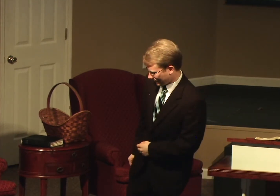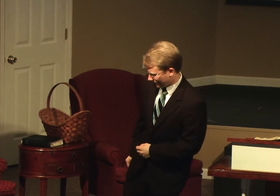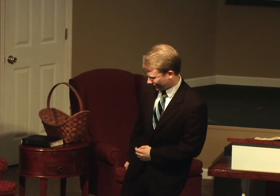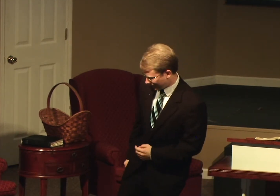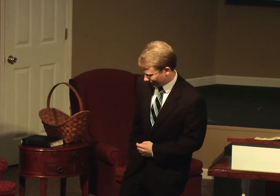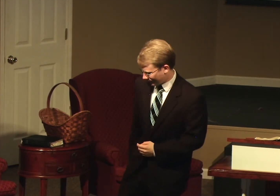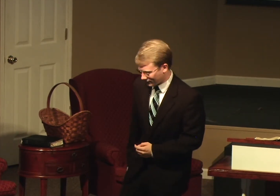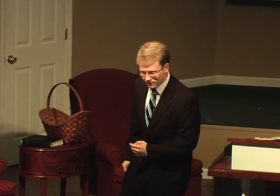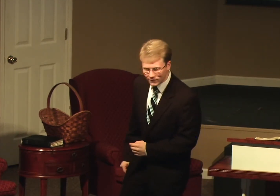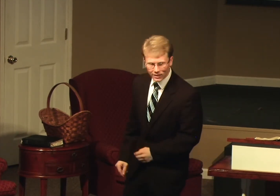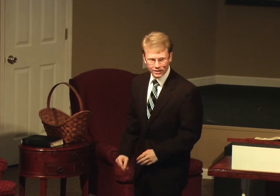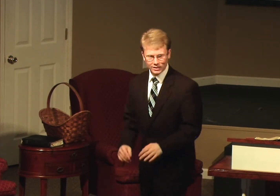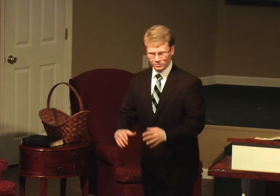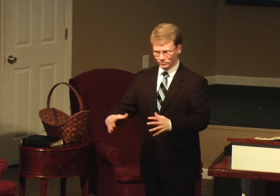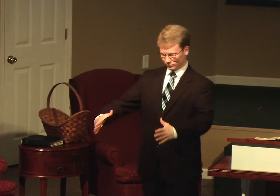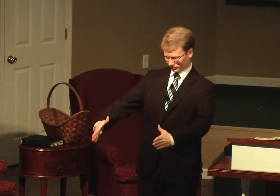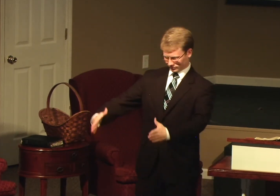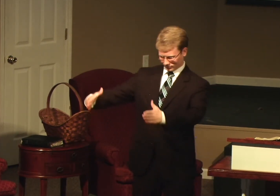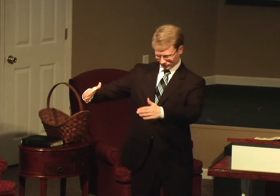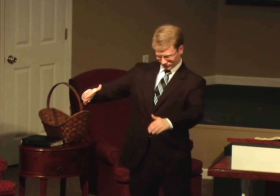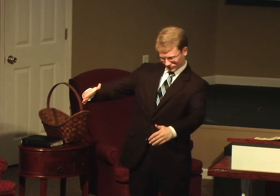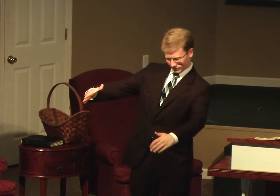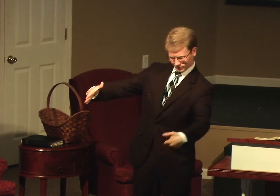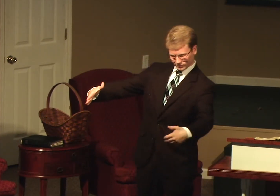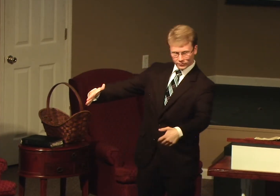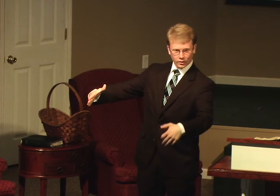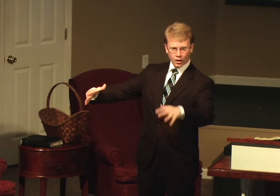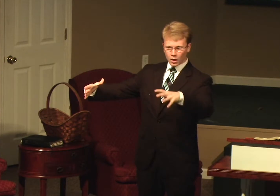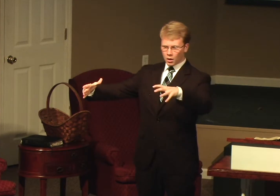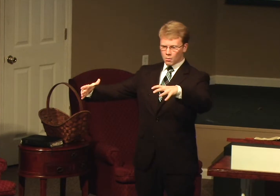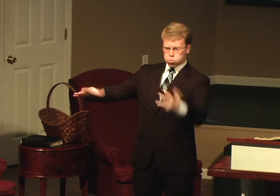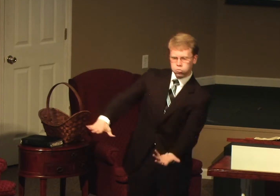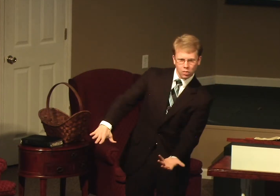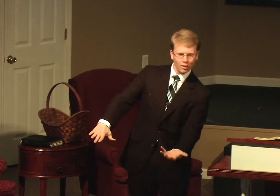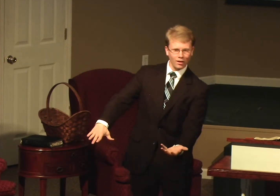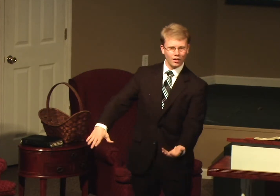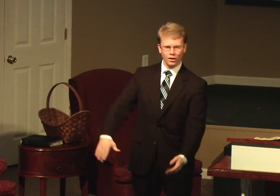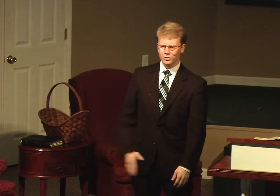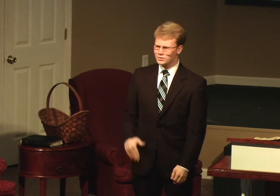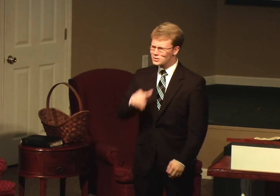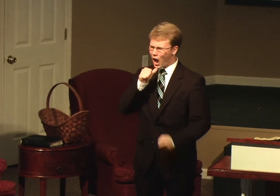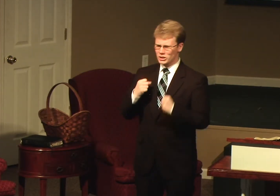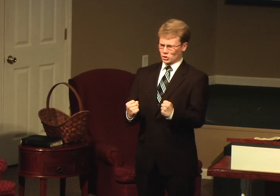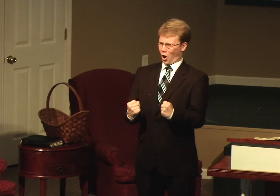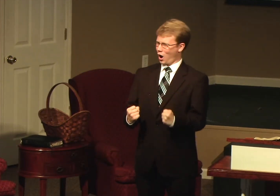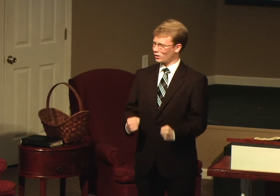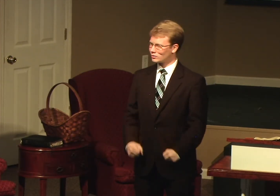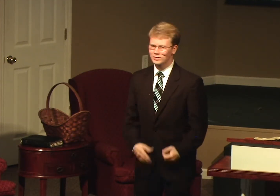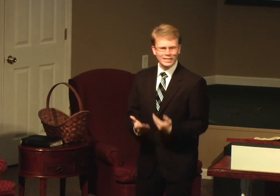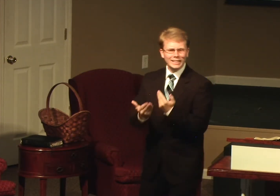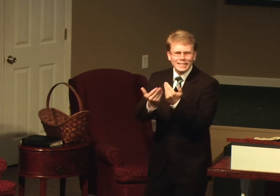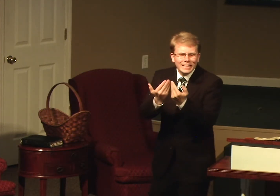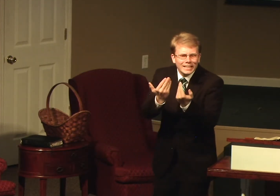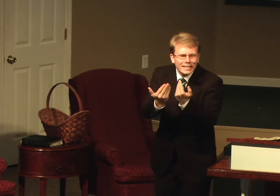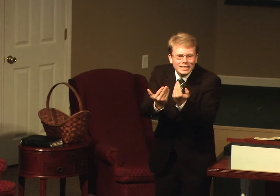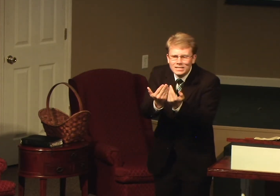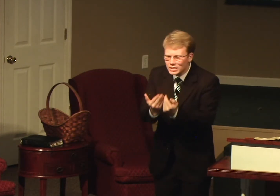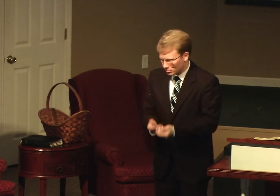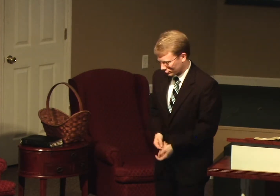okay, so you mess it up a little bit, so you have a little part of the building or the sand structure that